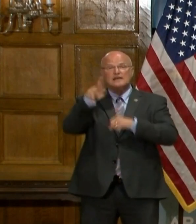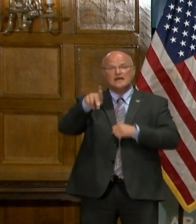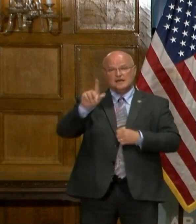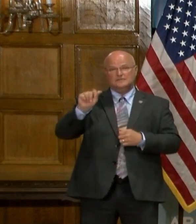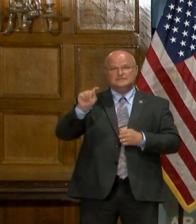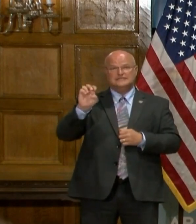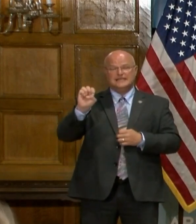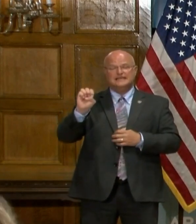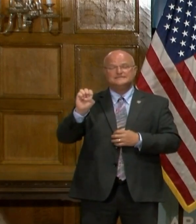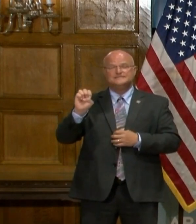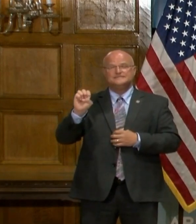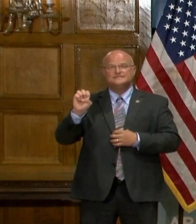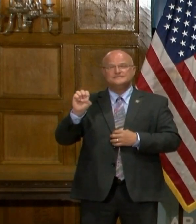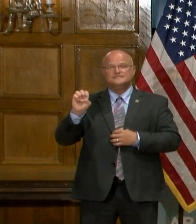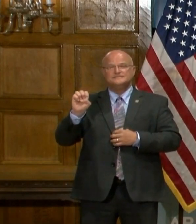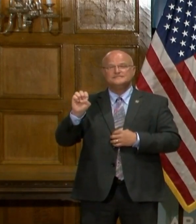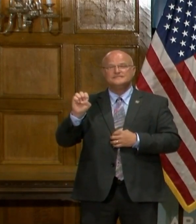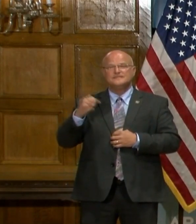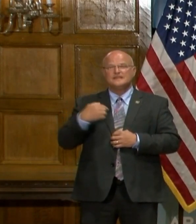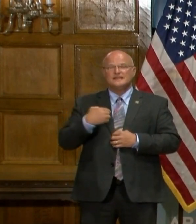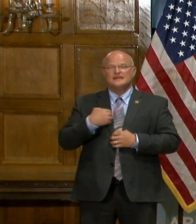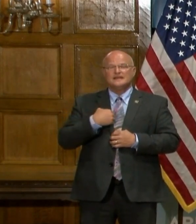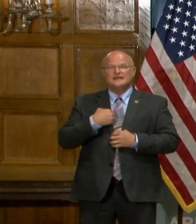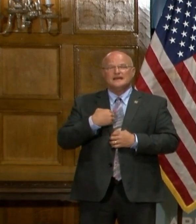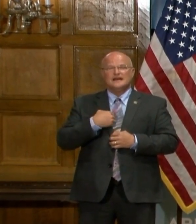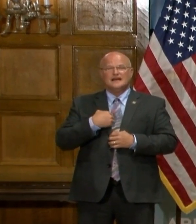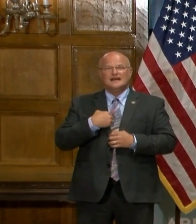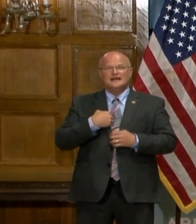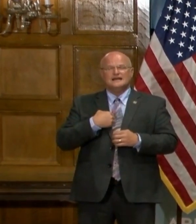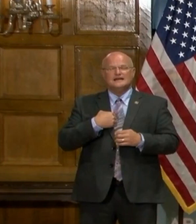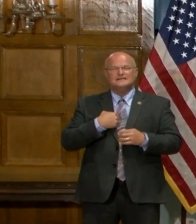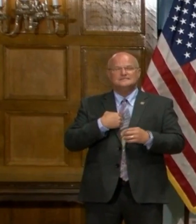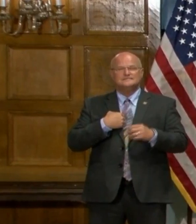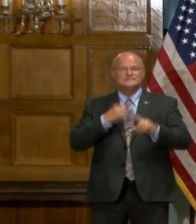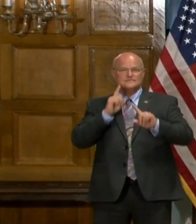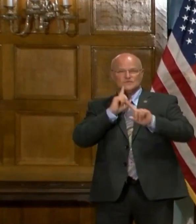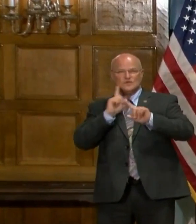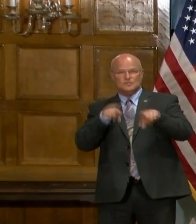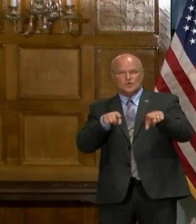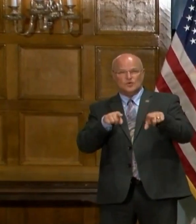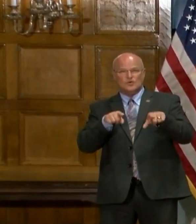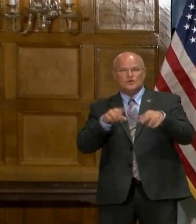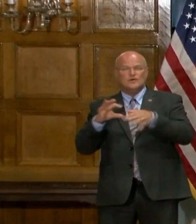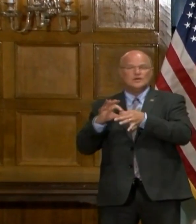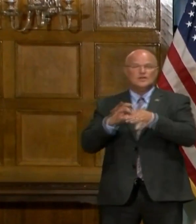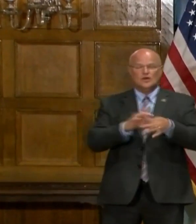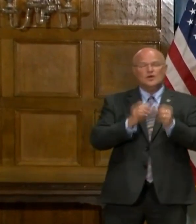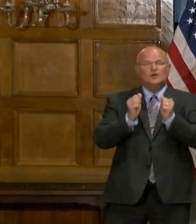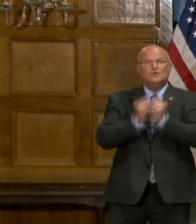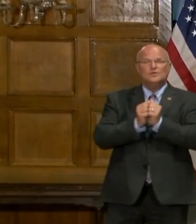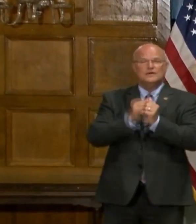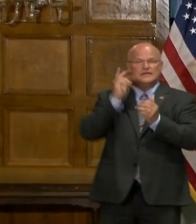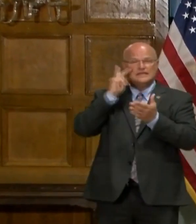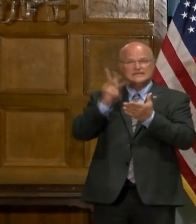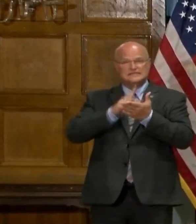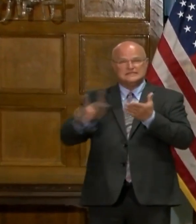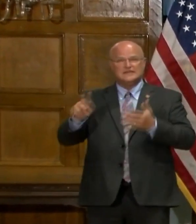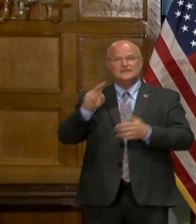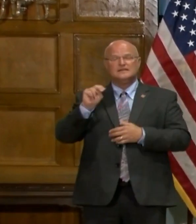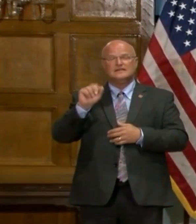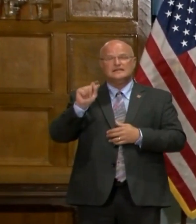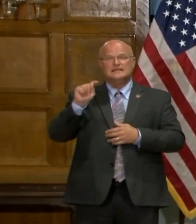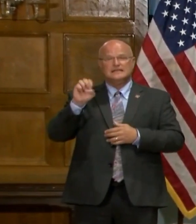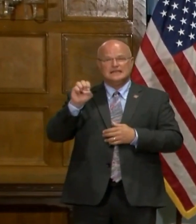update. And I'll give a report along with Dr. Secretary